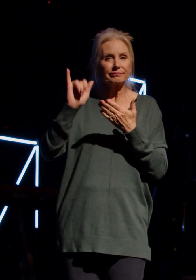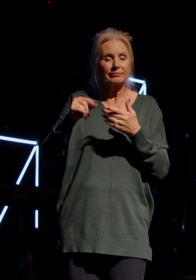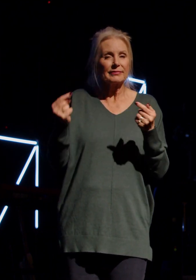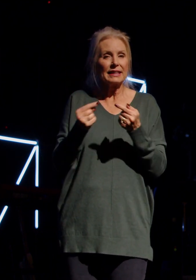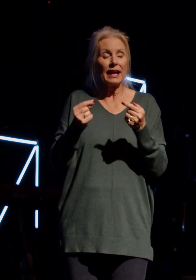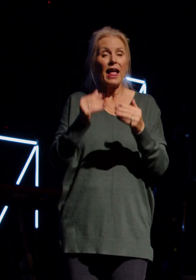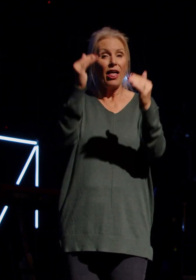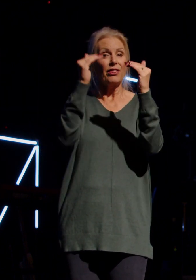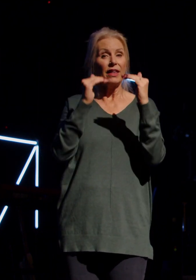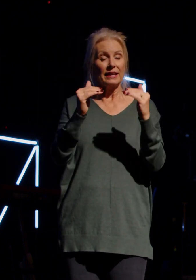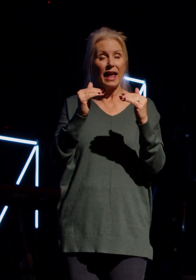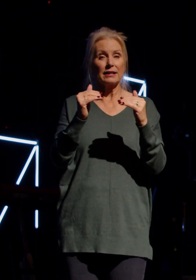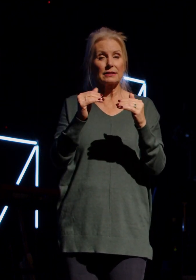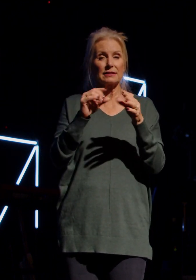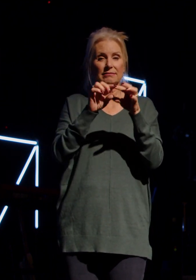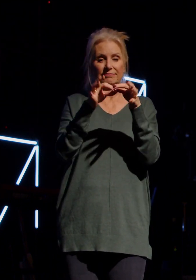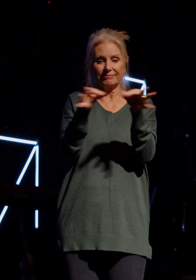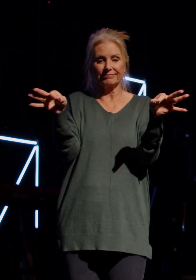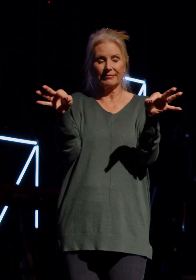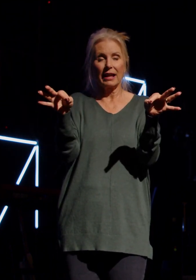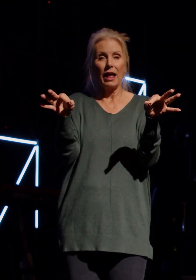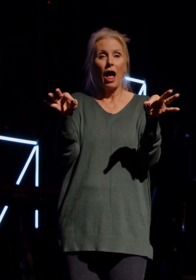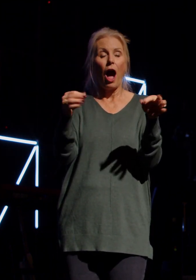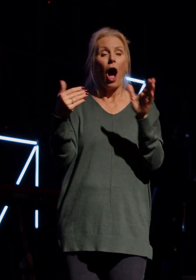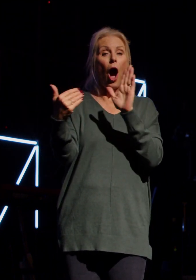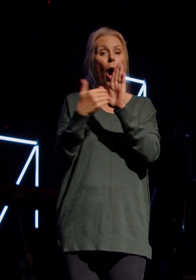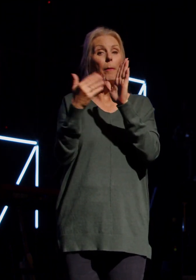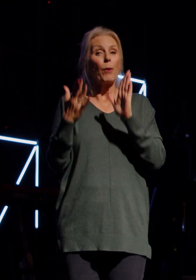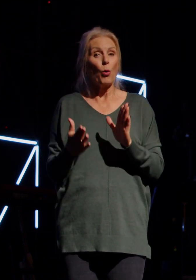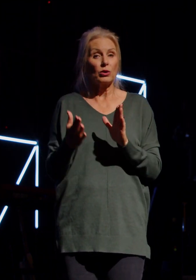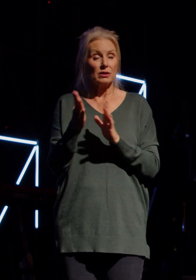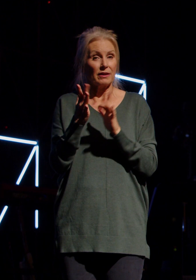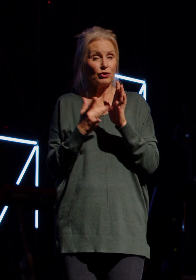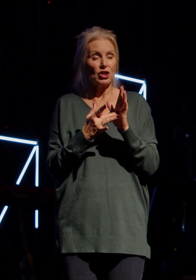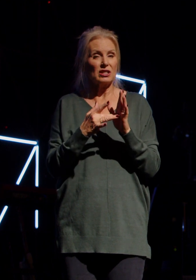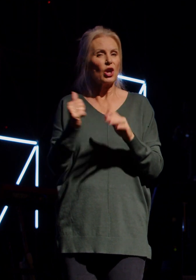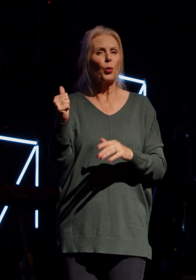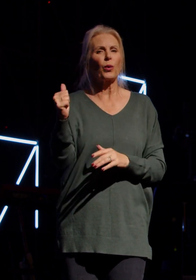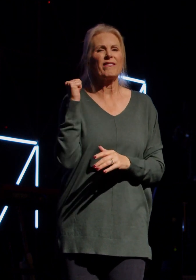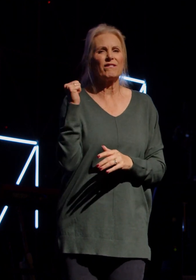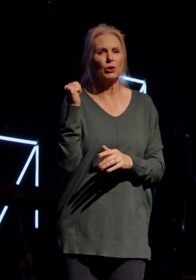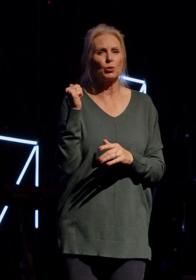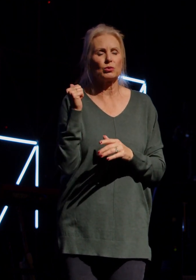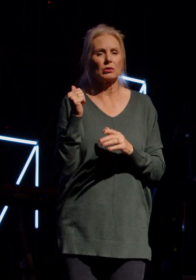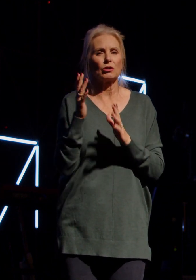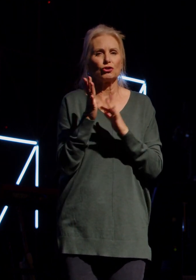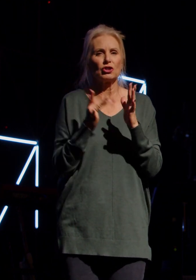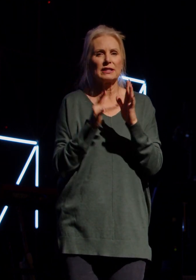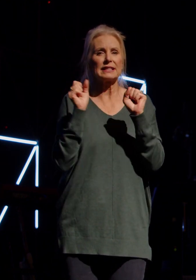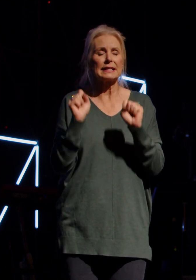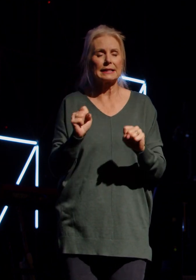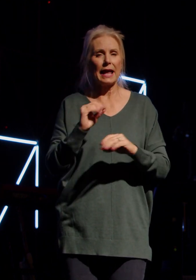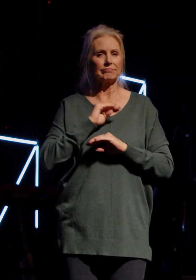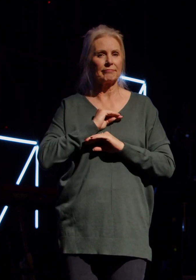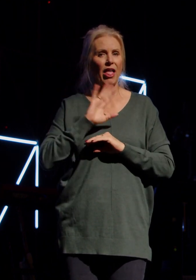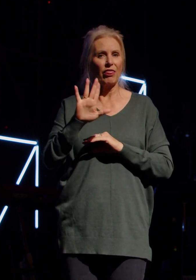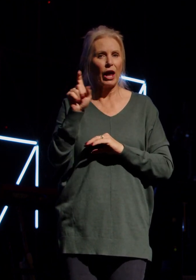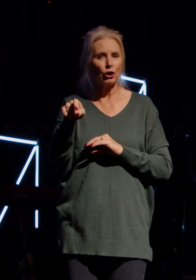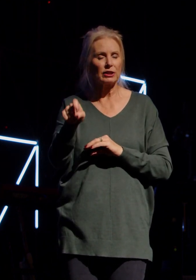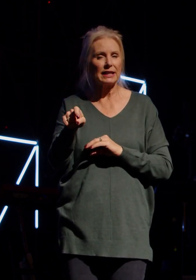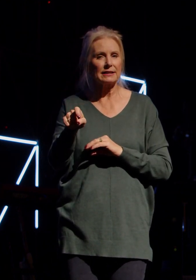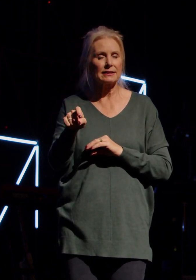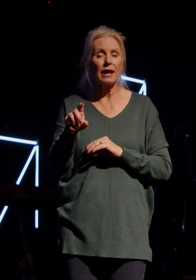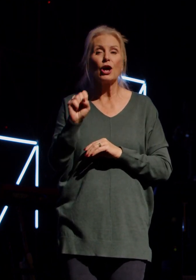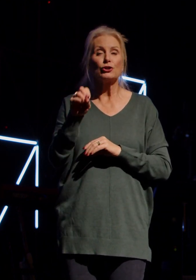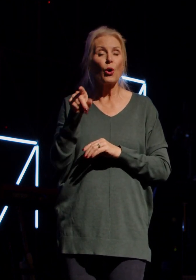here's the next line for opponents. Opponents of Jesus, they refuse to believe Jesus can meet their deepest need. That's what an opponent is.